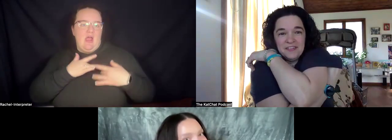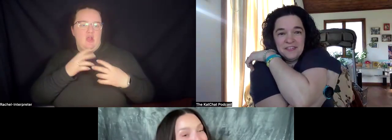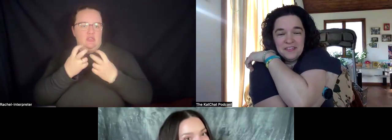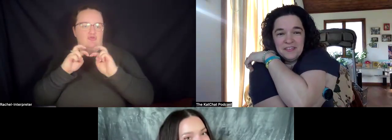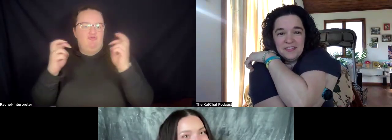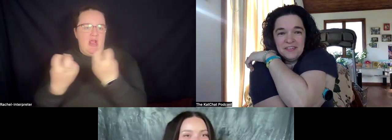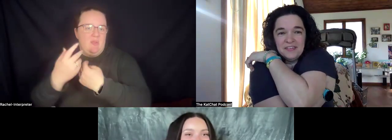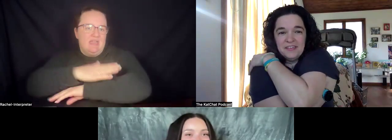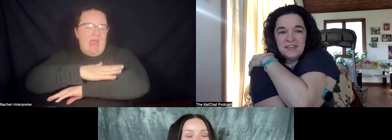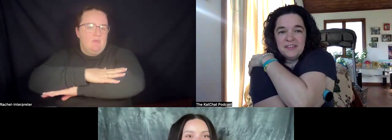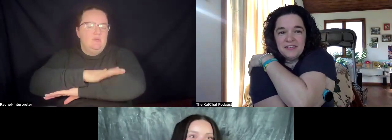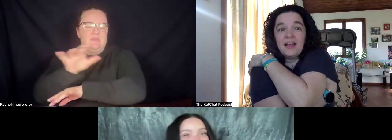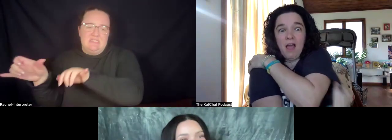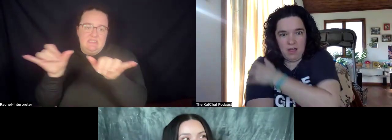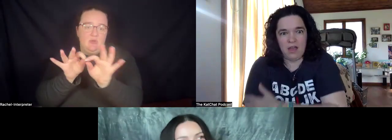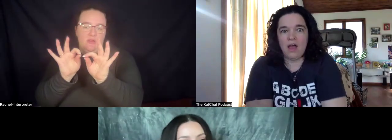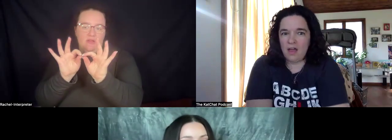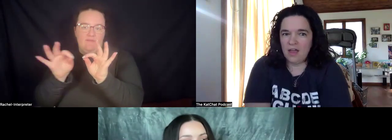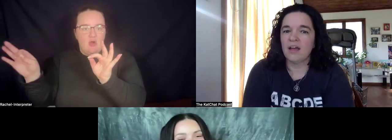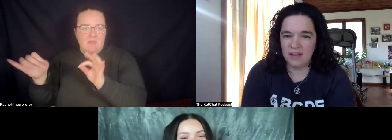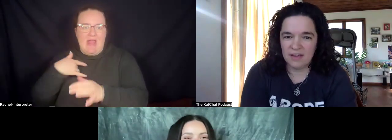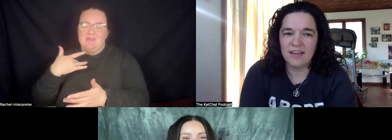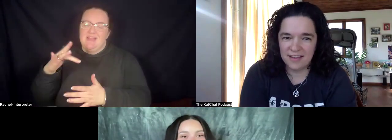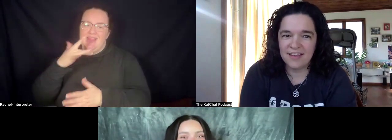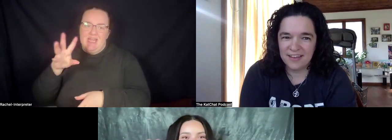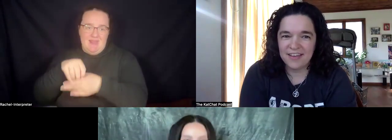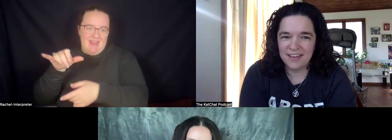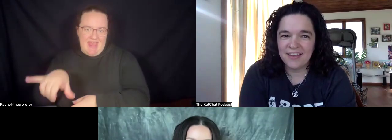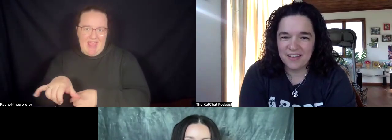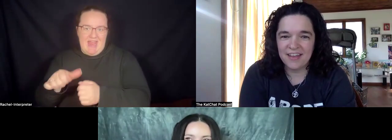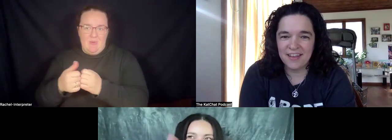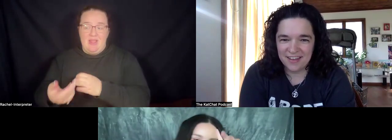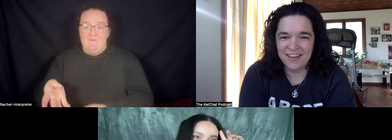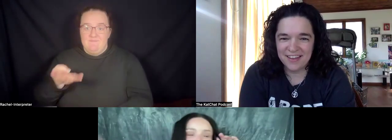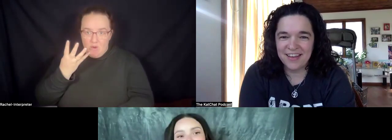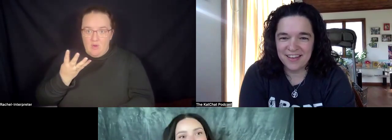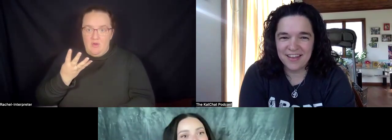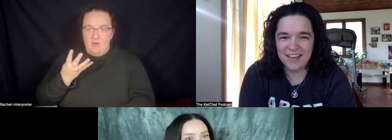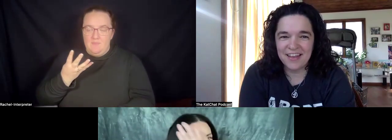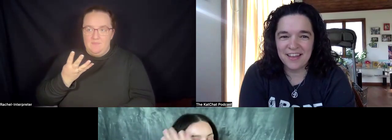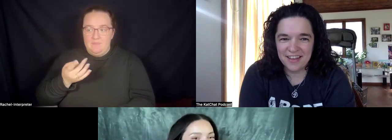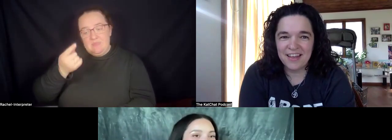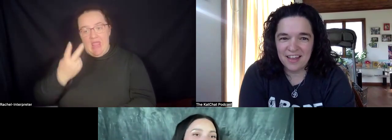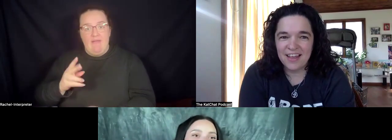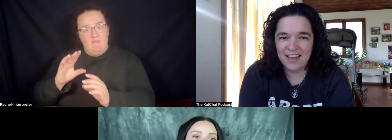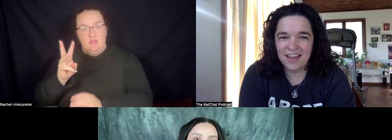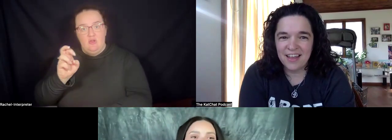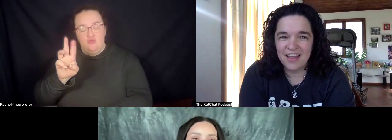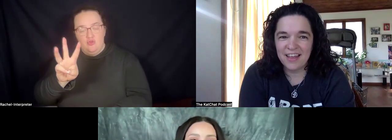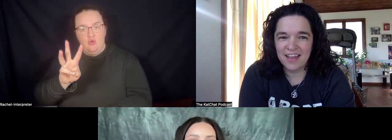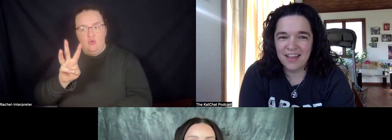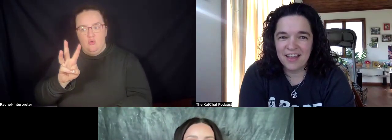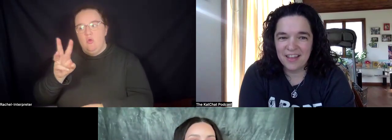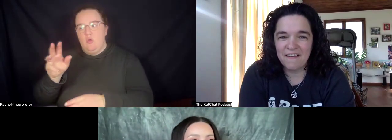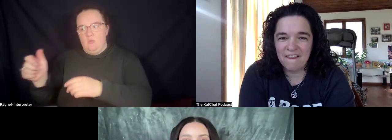similar kind of formula. And I was lucky enough to be in that with four half of the crew I'd worked with on the